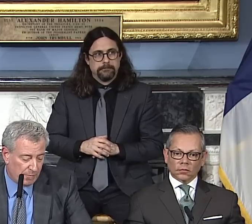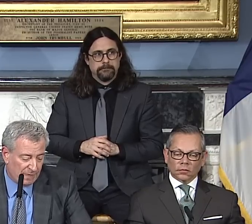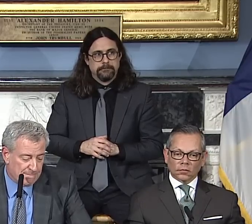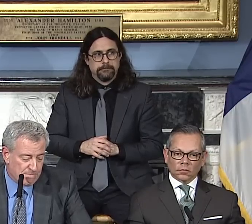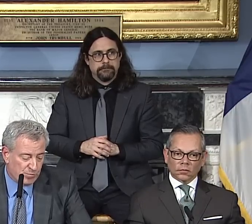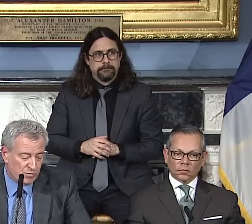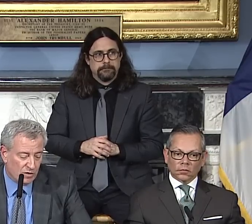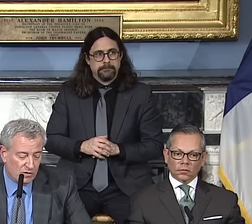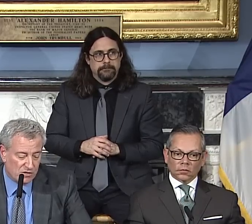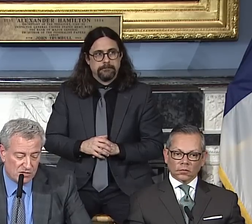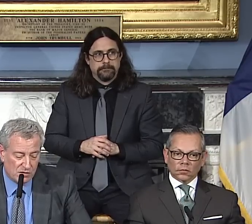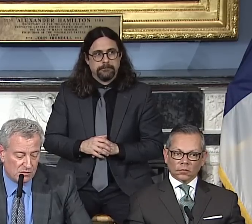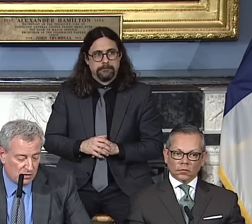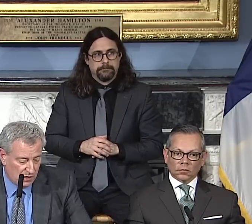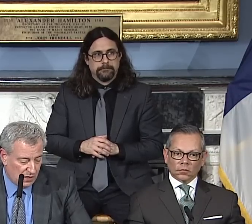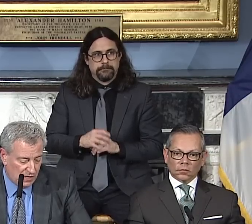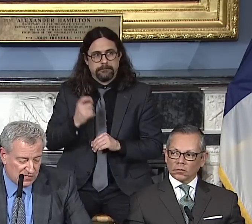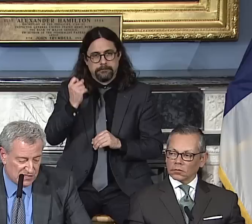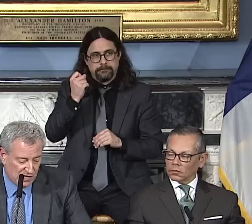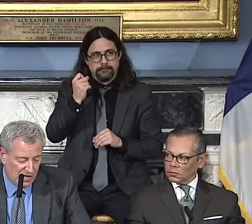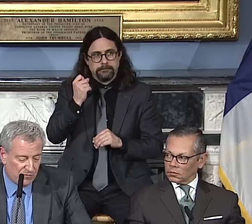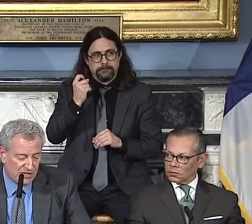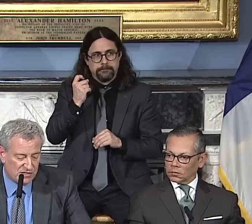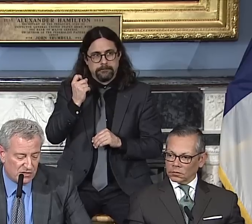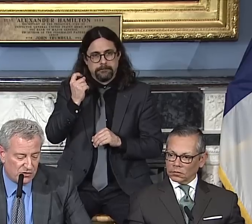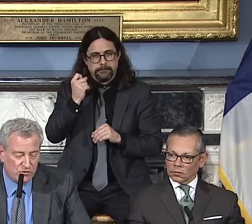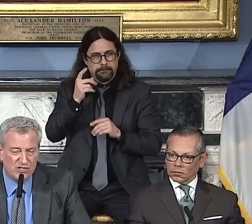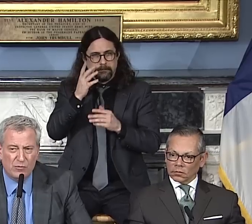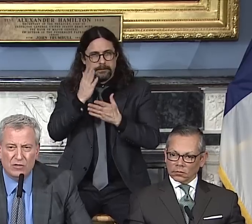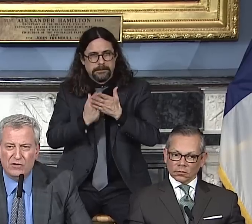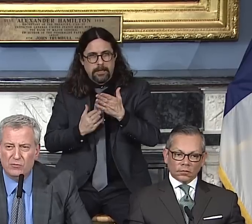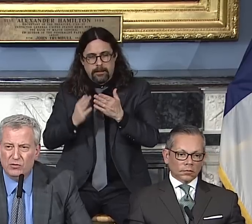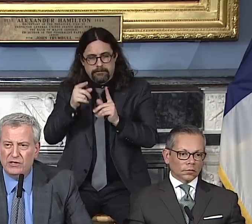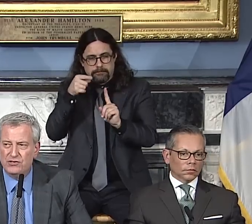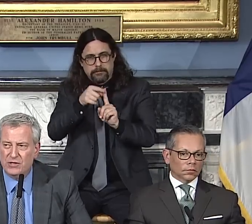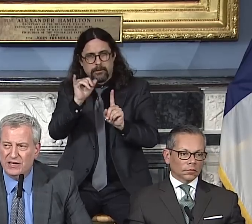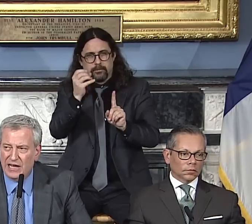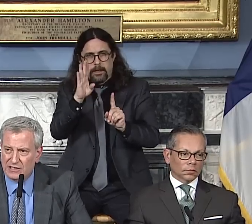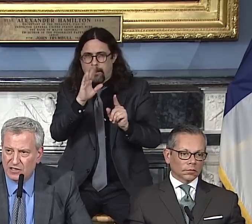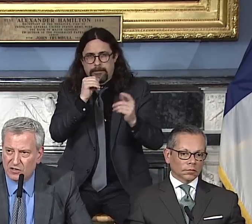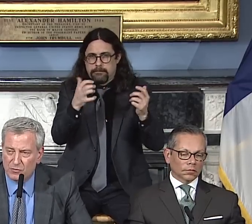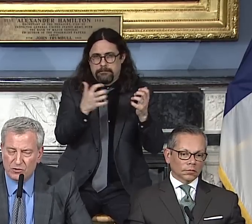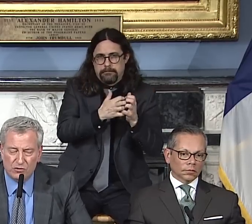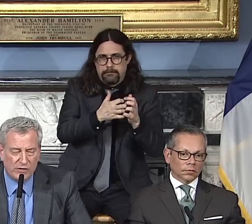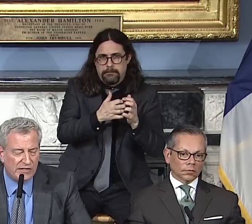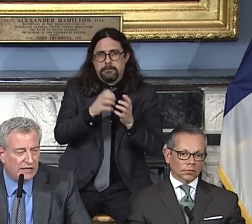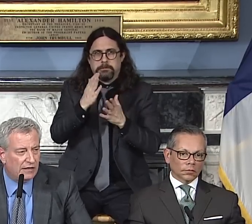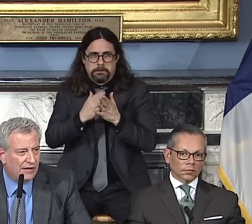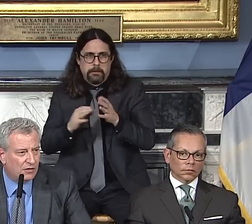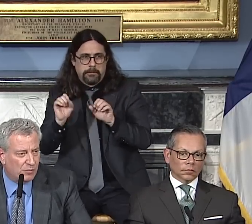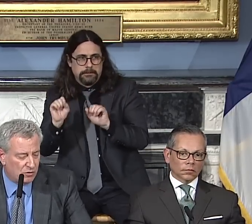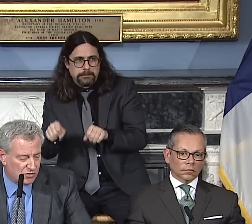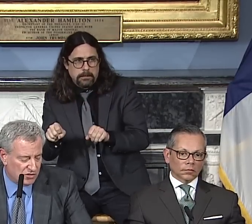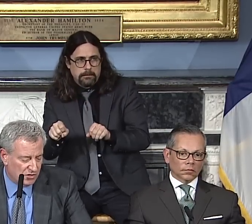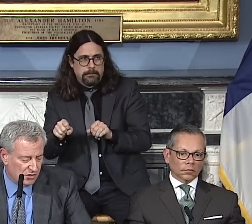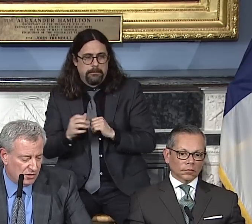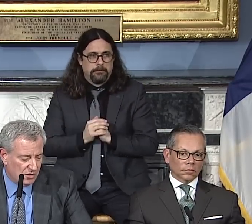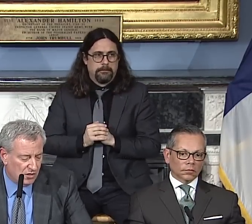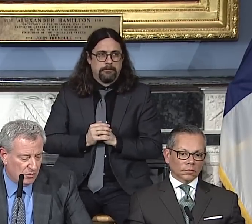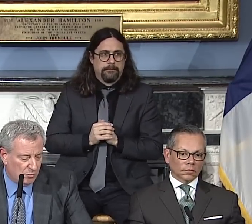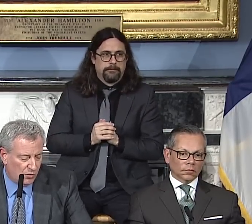employment. There's, as is obvious, a huge number of our employees who cannot telecommute, who we need at their